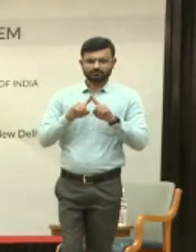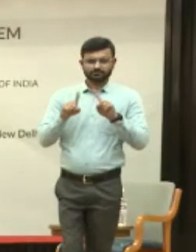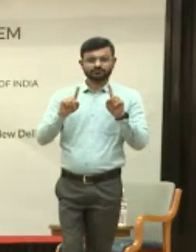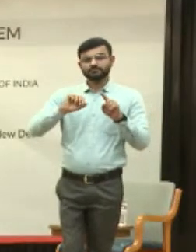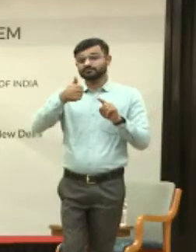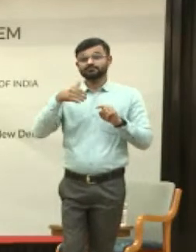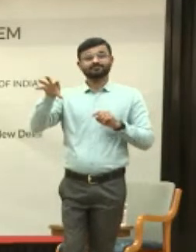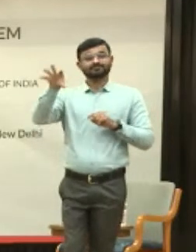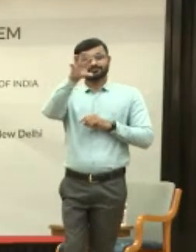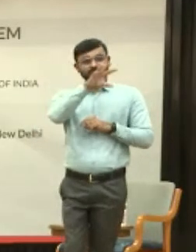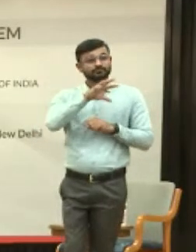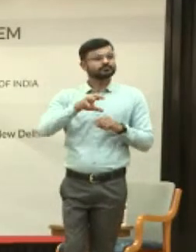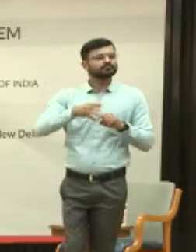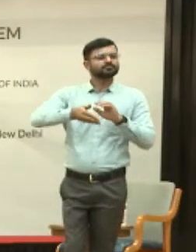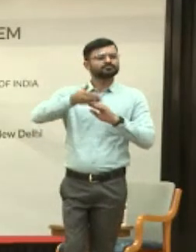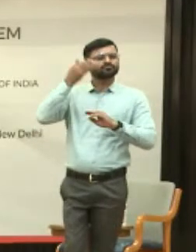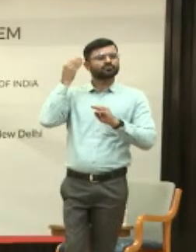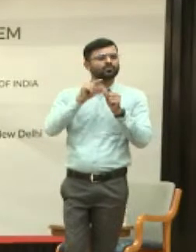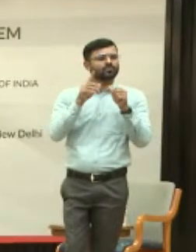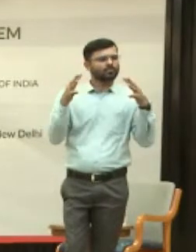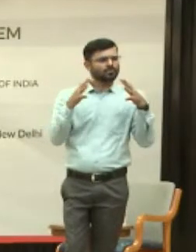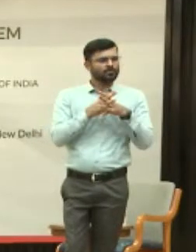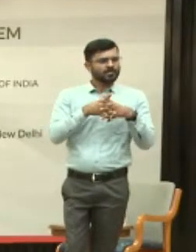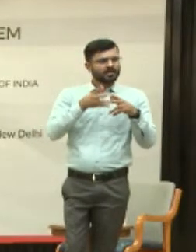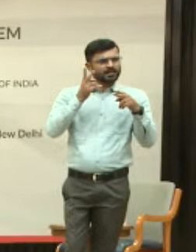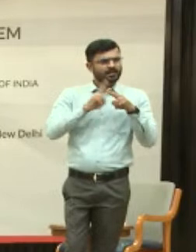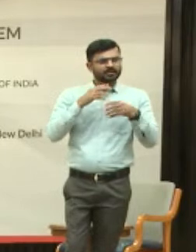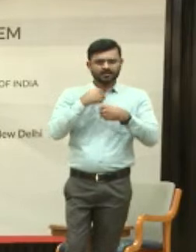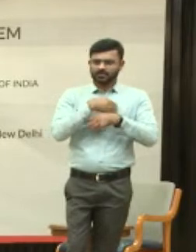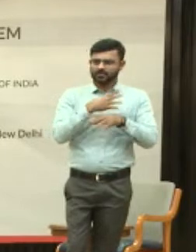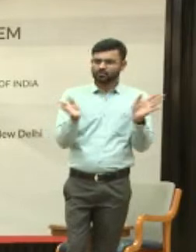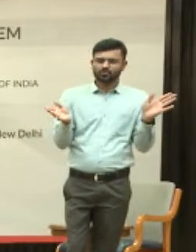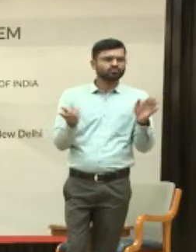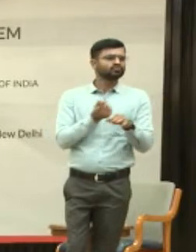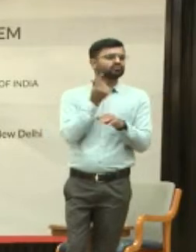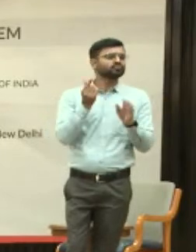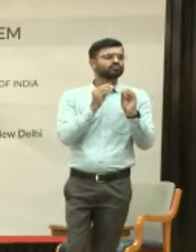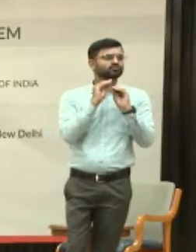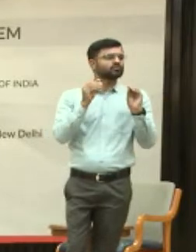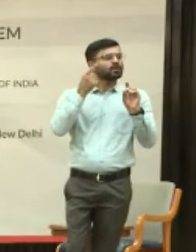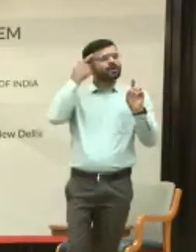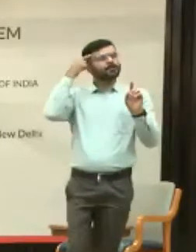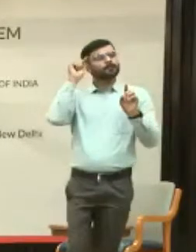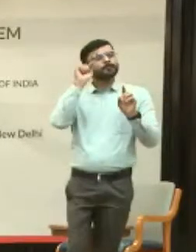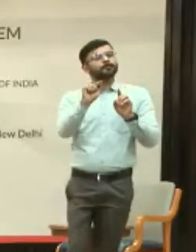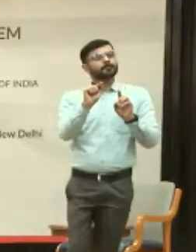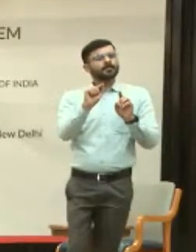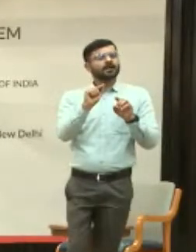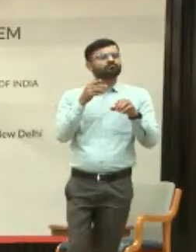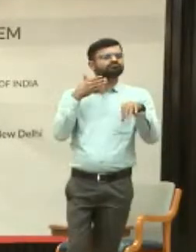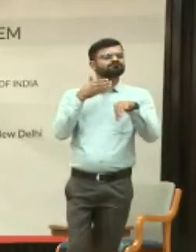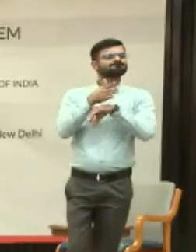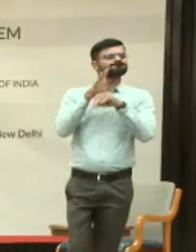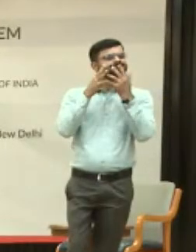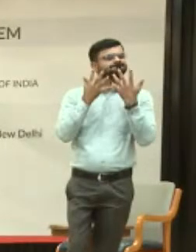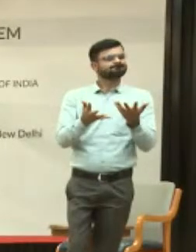other countries, old laws are generally not used for purposes of harassment.